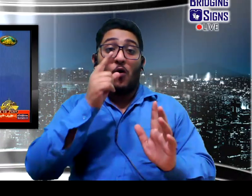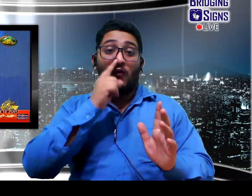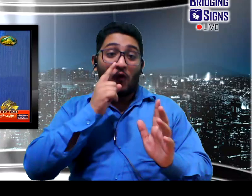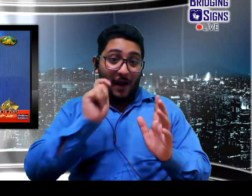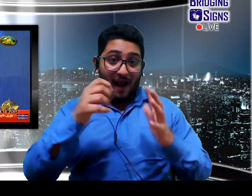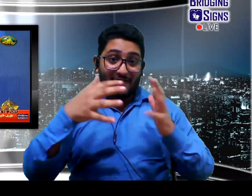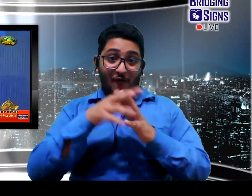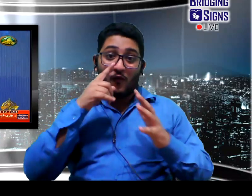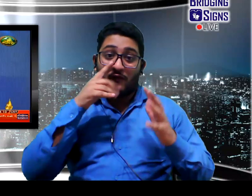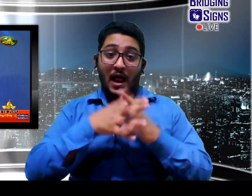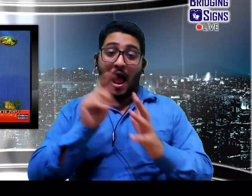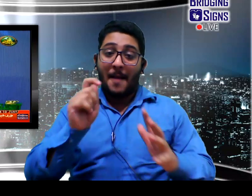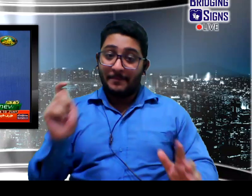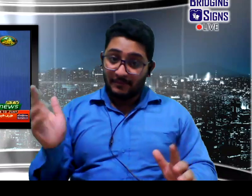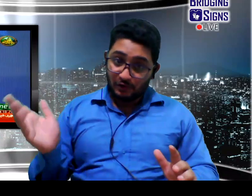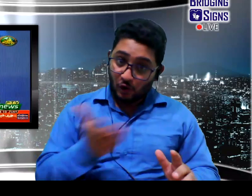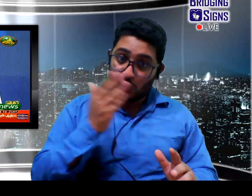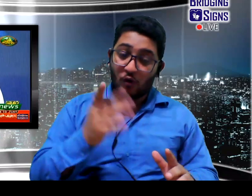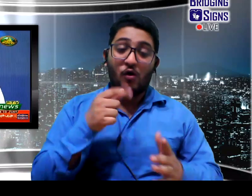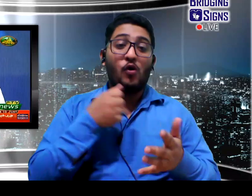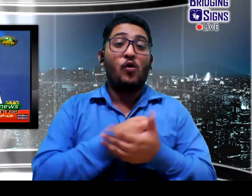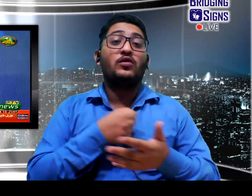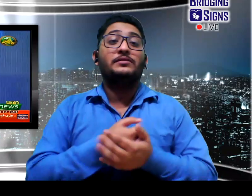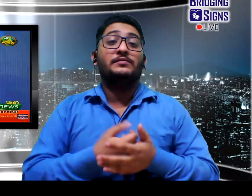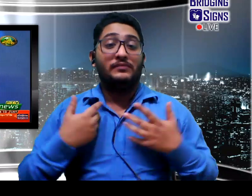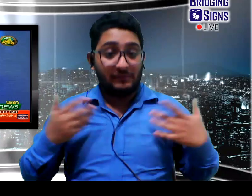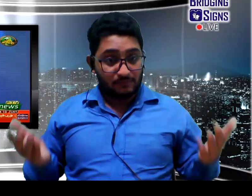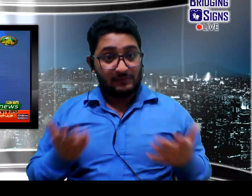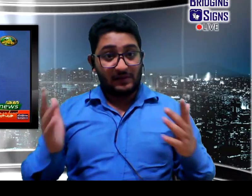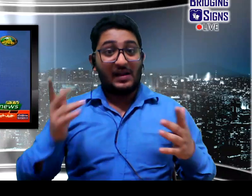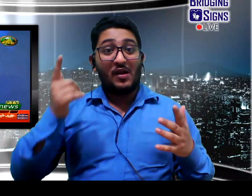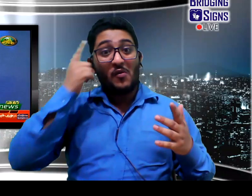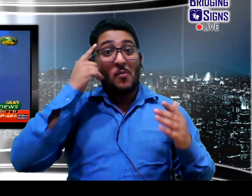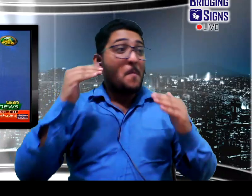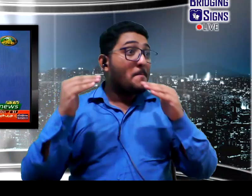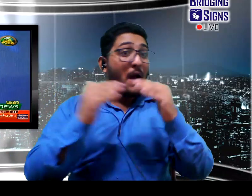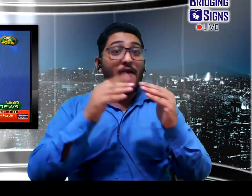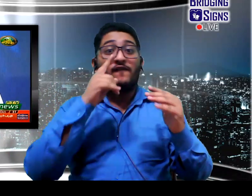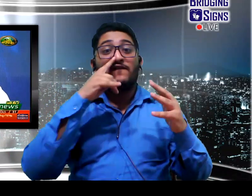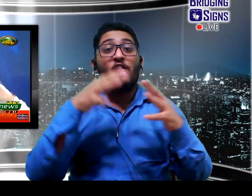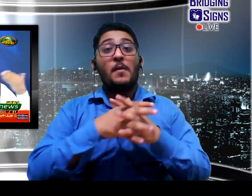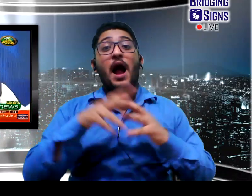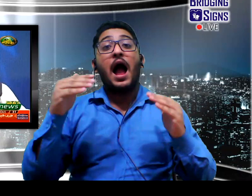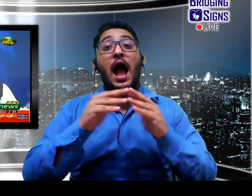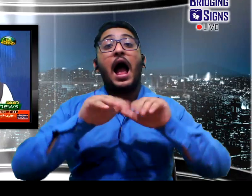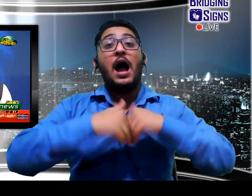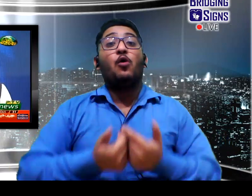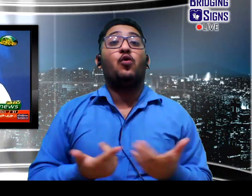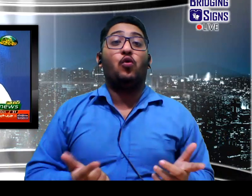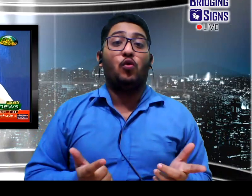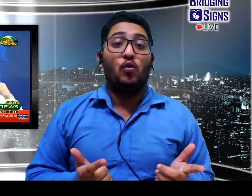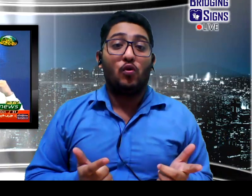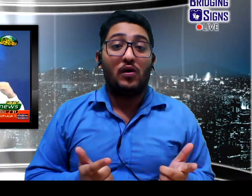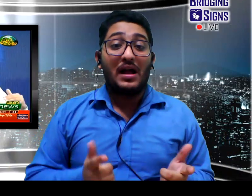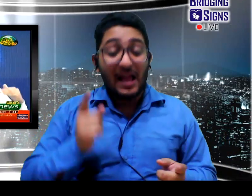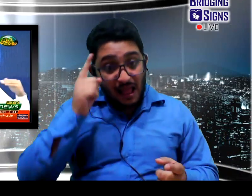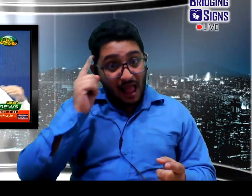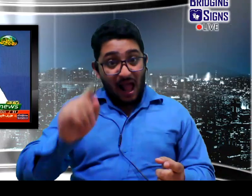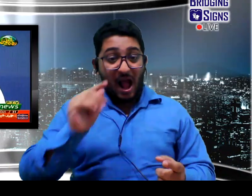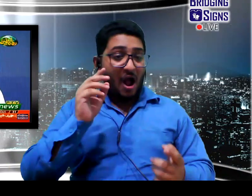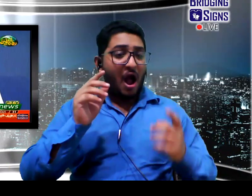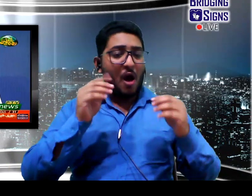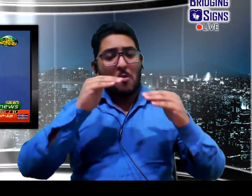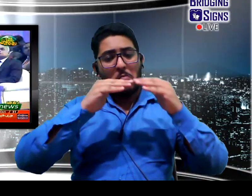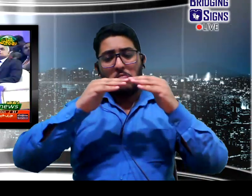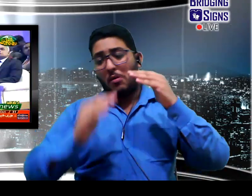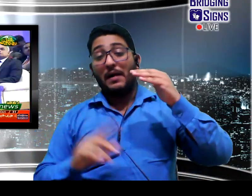the workforce. How can we value add to our women? How can we equip them with